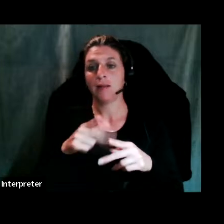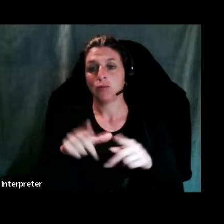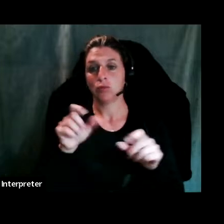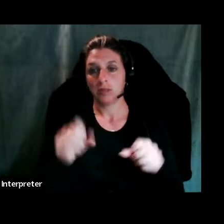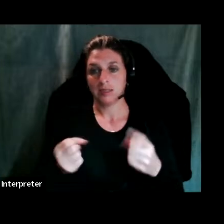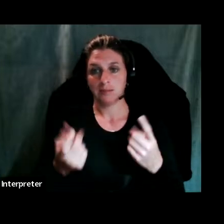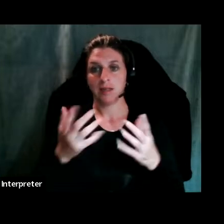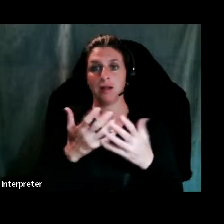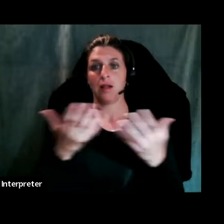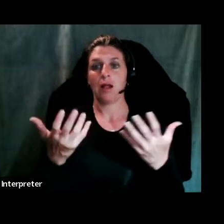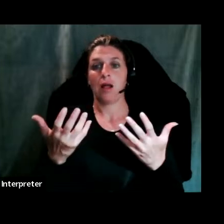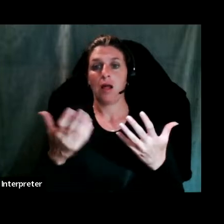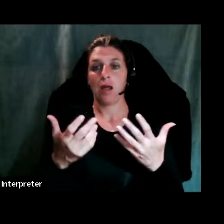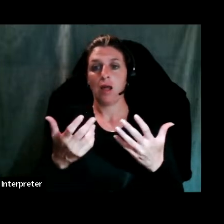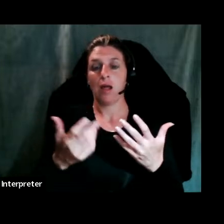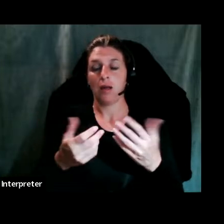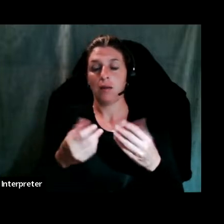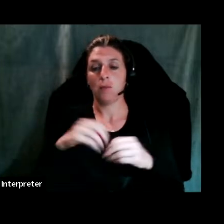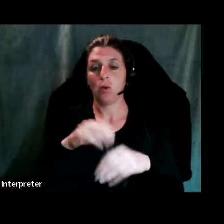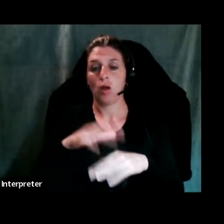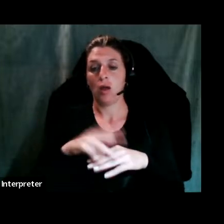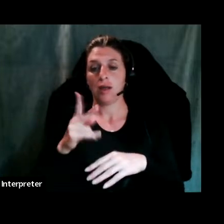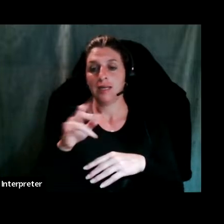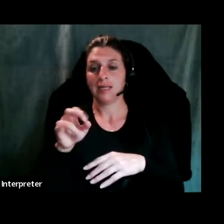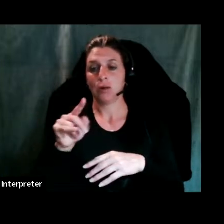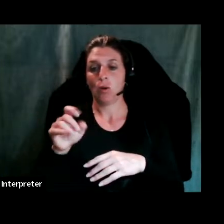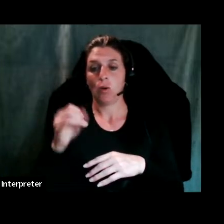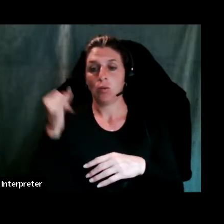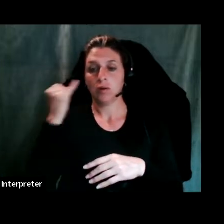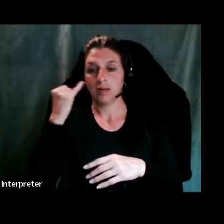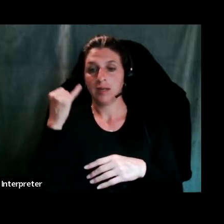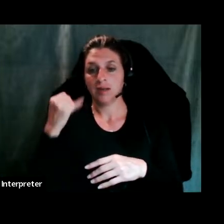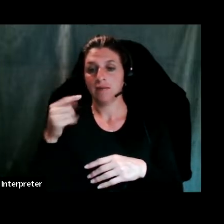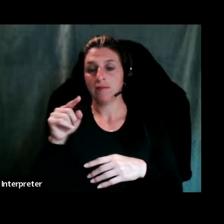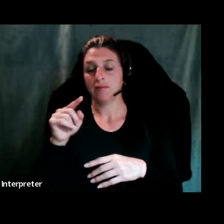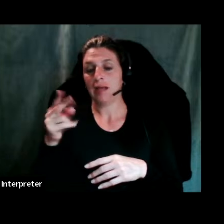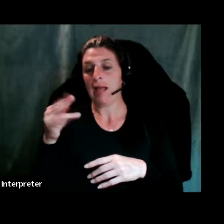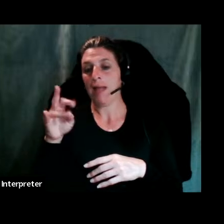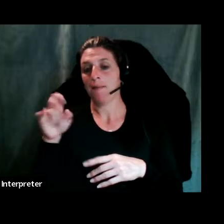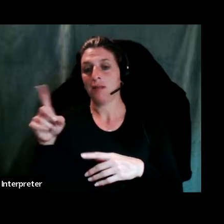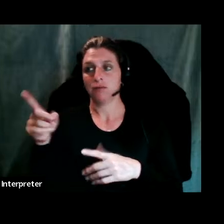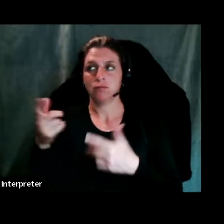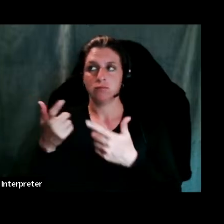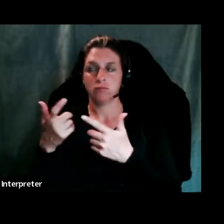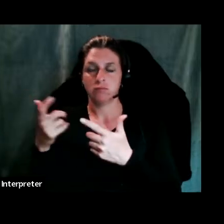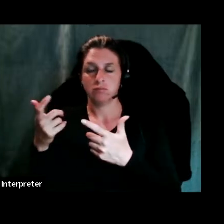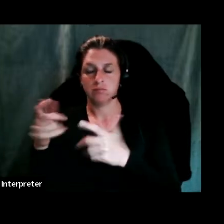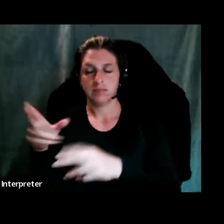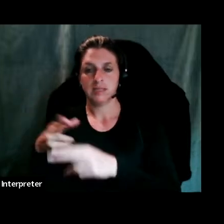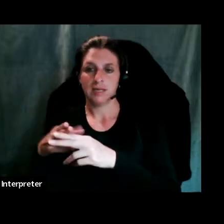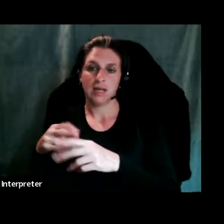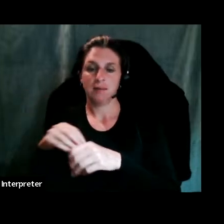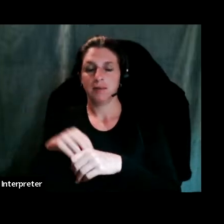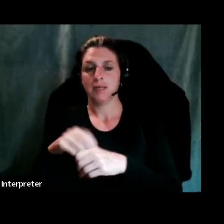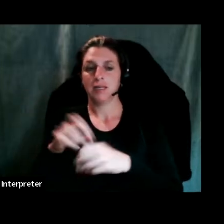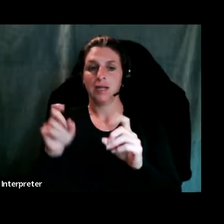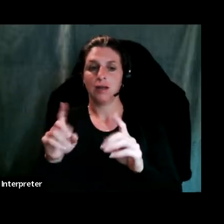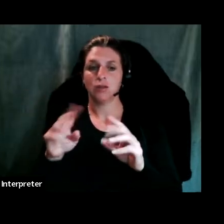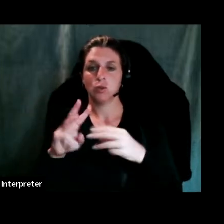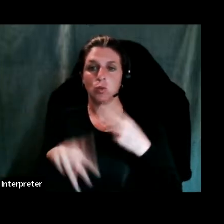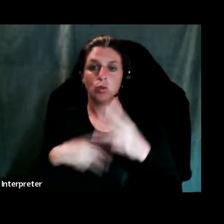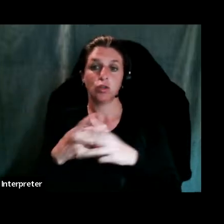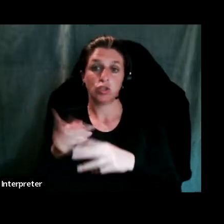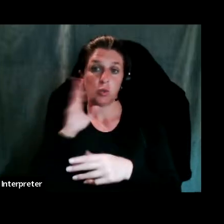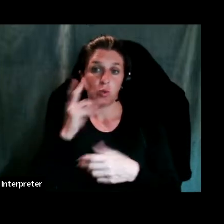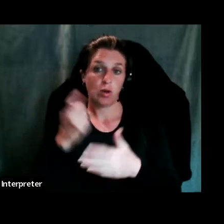more on a keynote. If we had Yeah. Loretta Hammond, for example, who's a pretty big name in the education world, she would cost us a